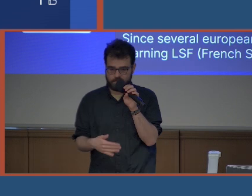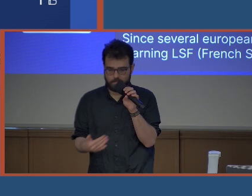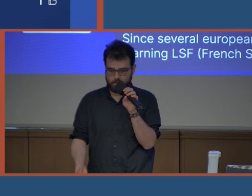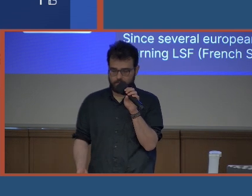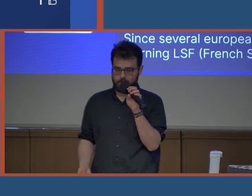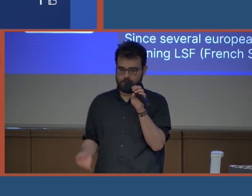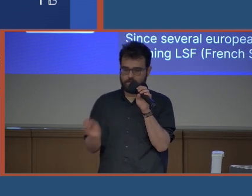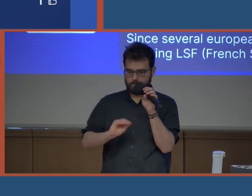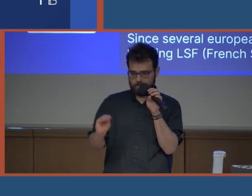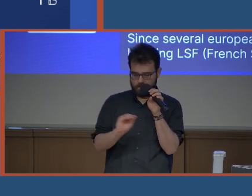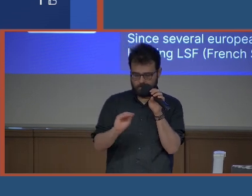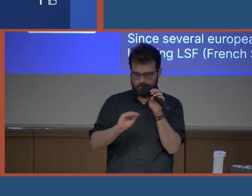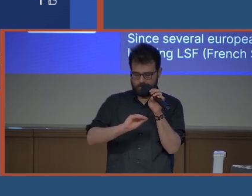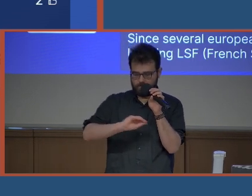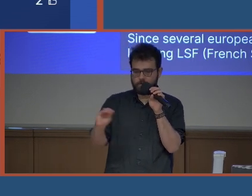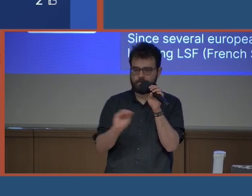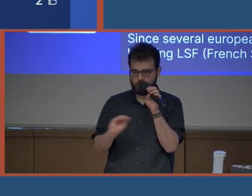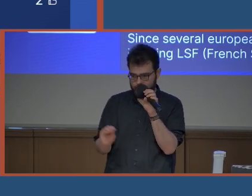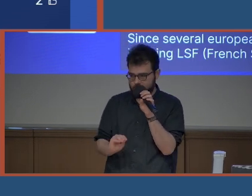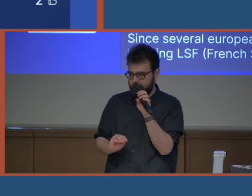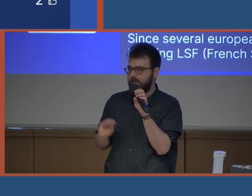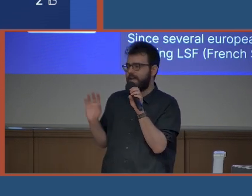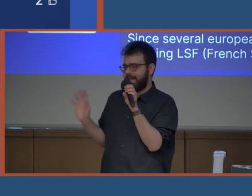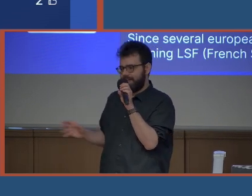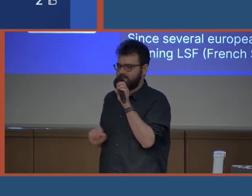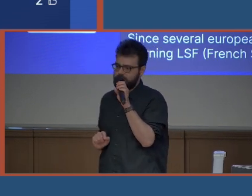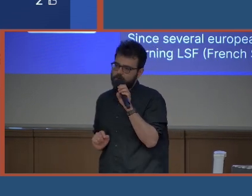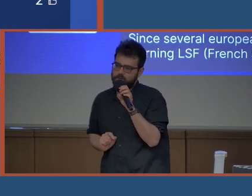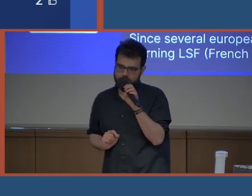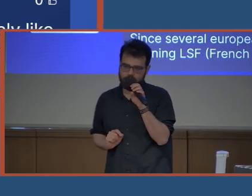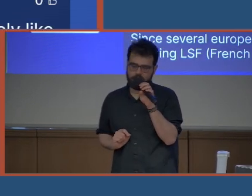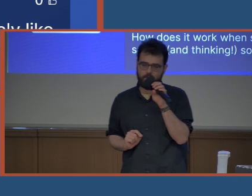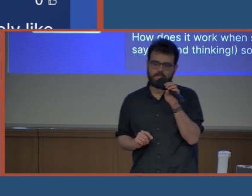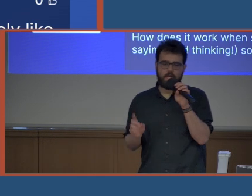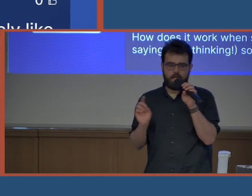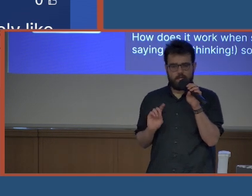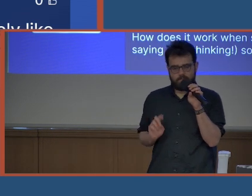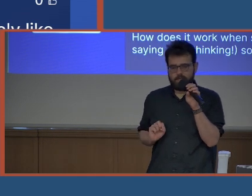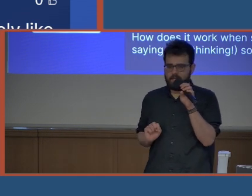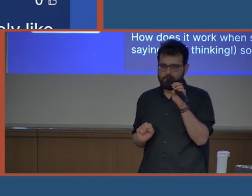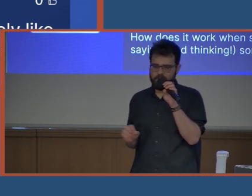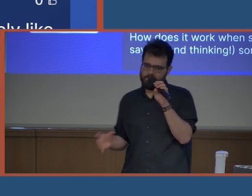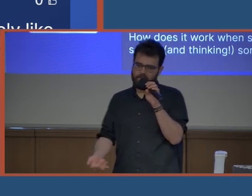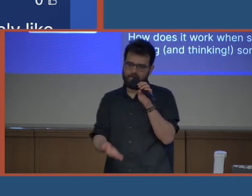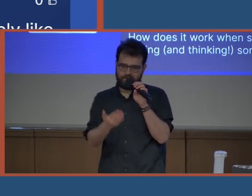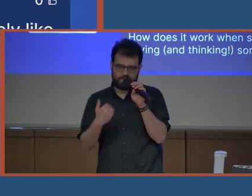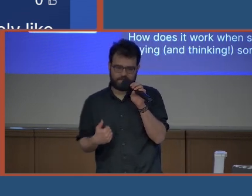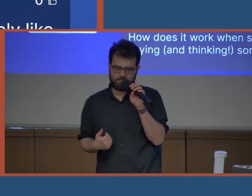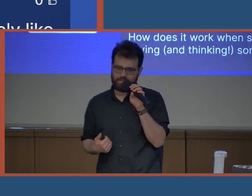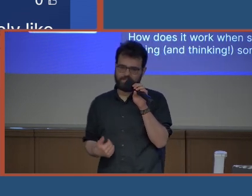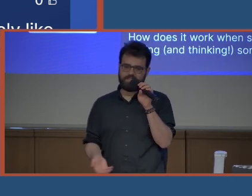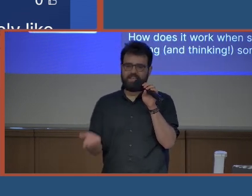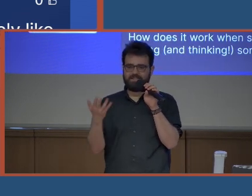both spoken Polish in the form of writing and in Polish Sign Language, it might happen that they borrow